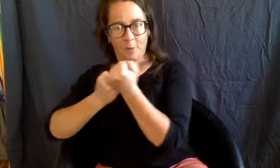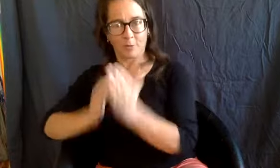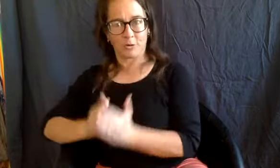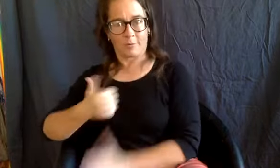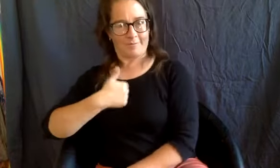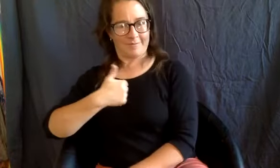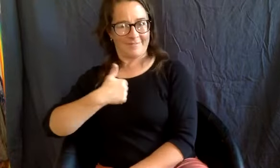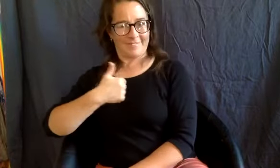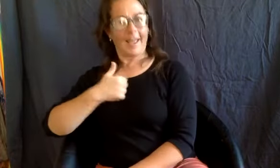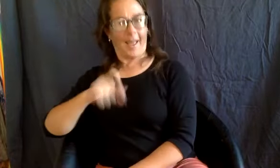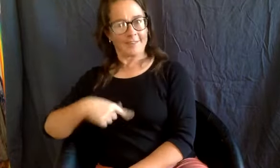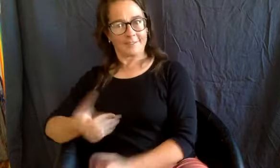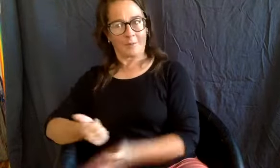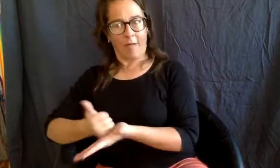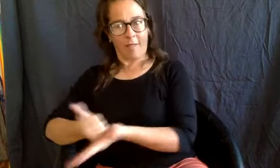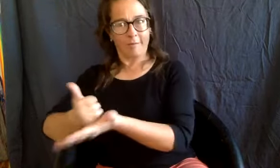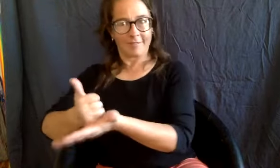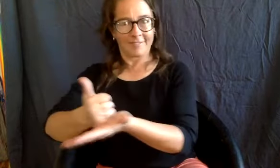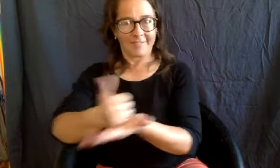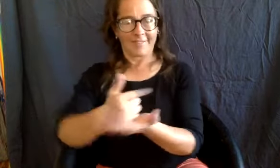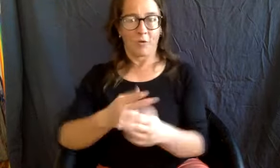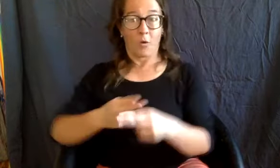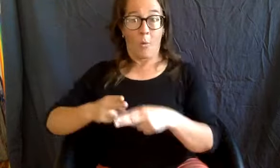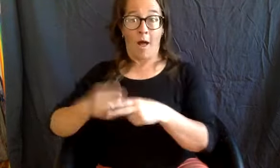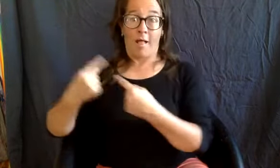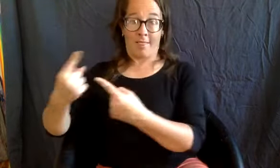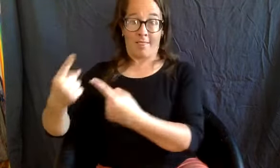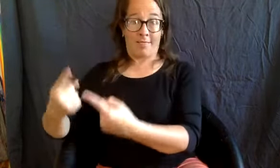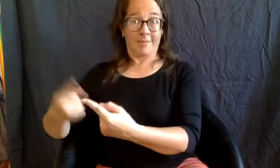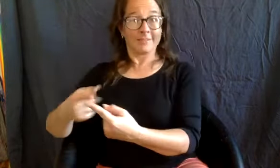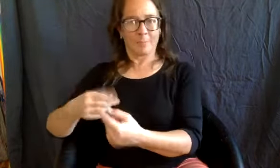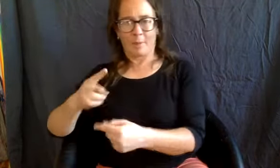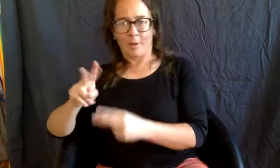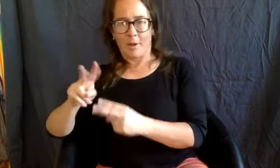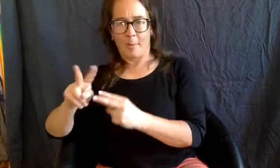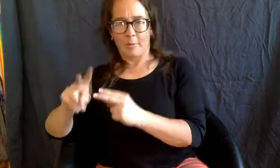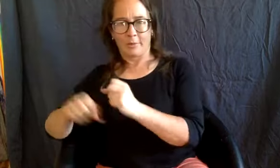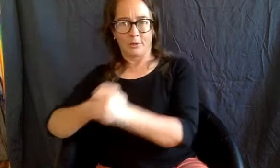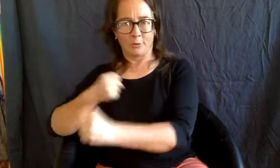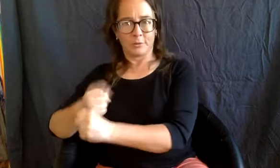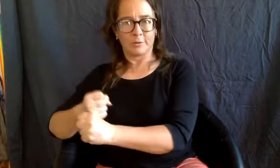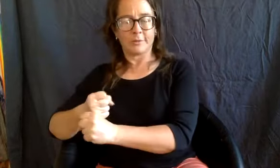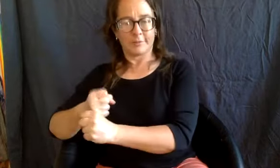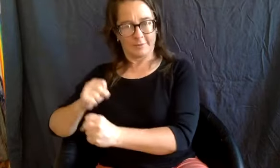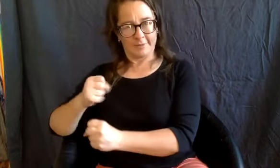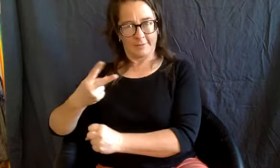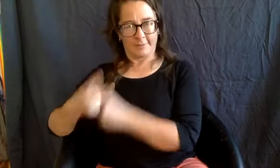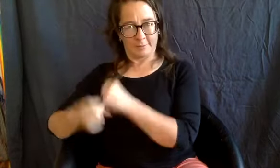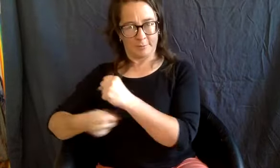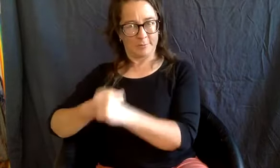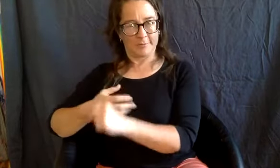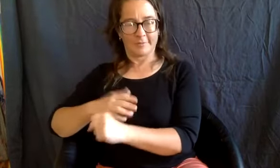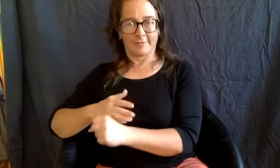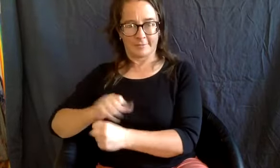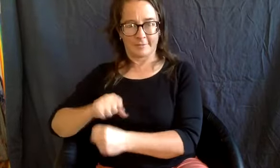in the Al-Anon Larcine heart, I know that this is his journey. And what I am supposed to be doing, I am unable to do because I am